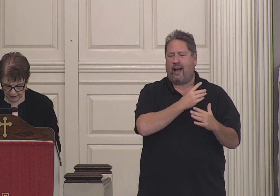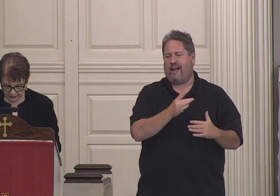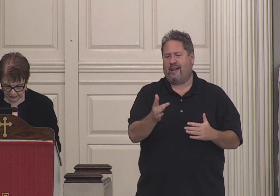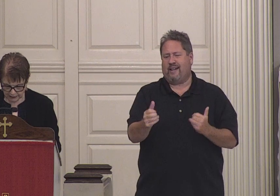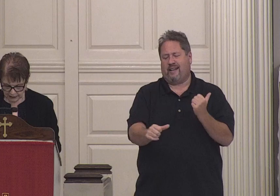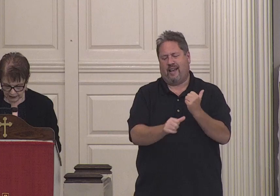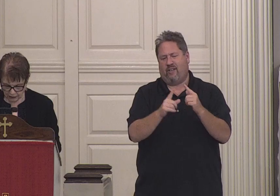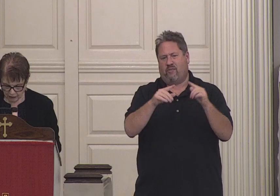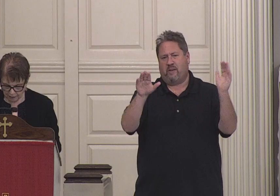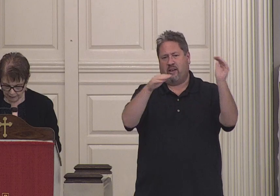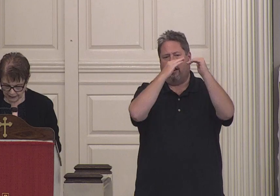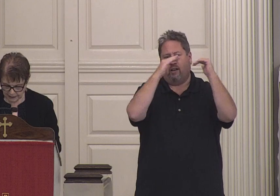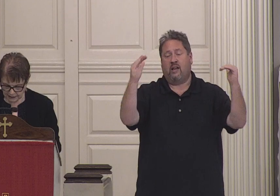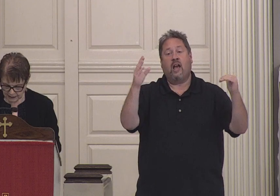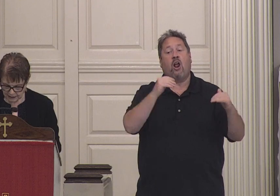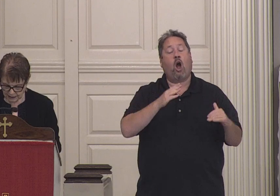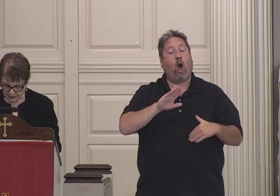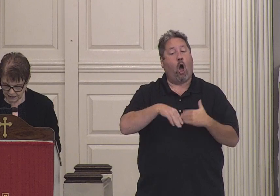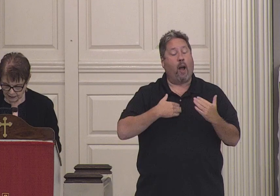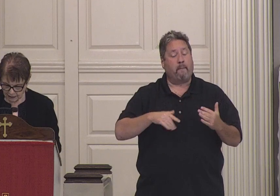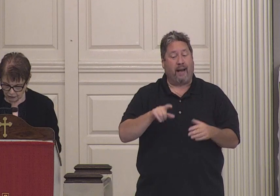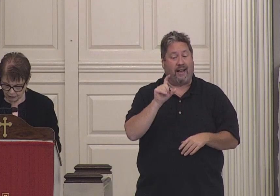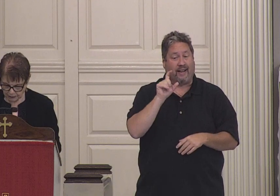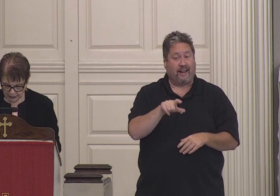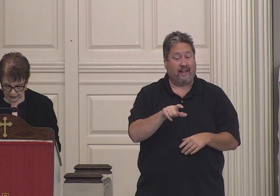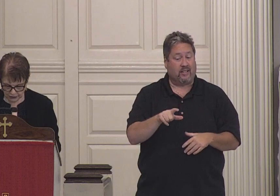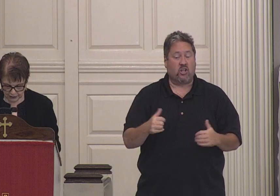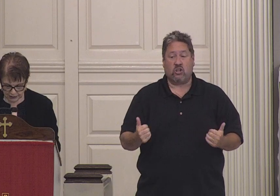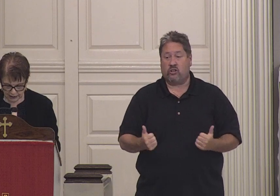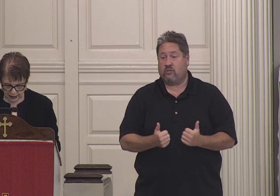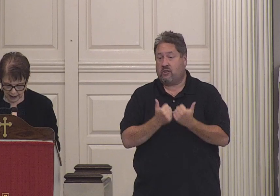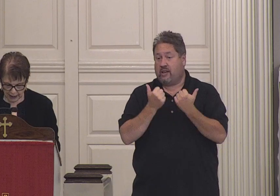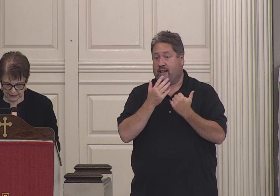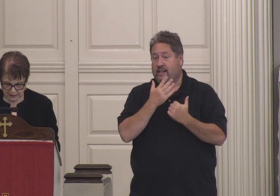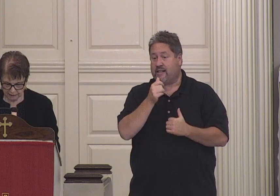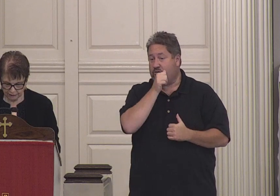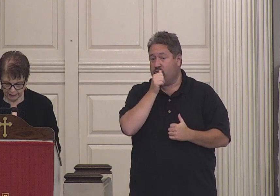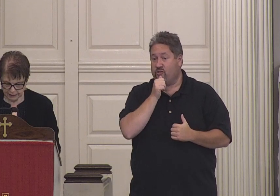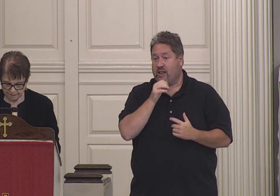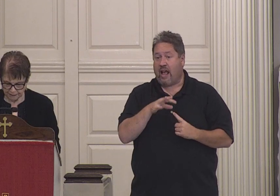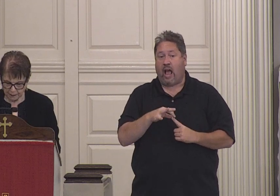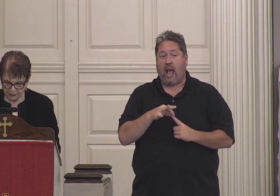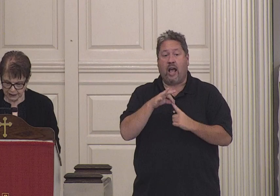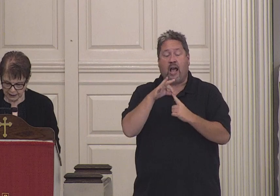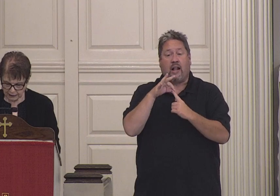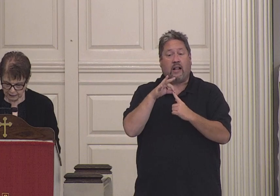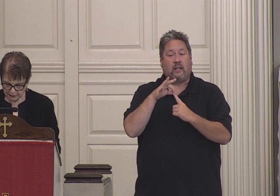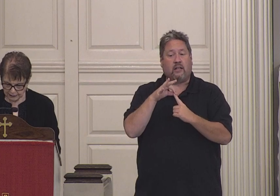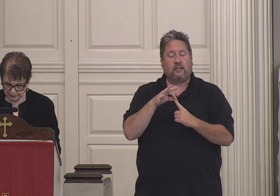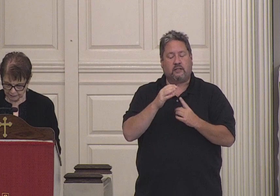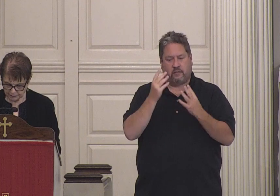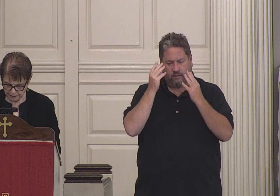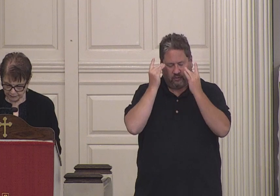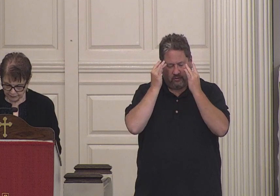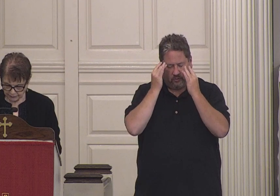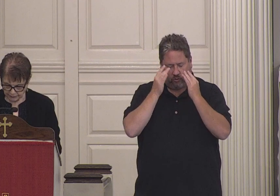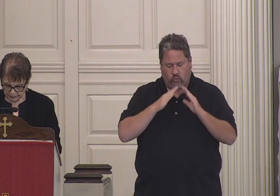of heaven in all my necessities, tribulations, and sufferings. Particularly,